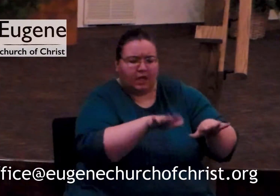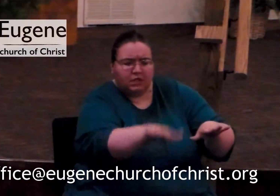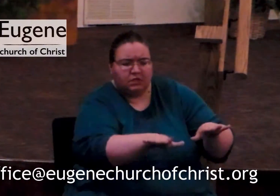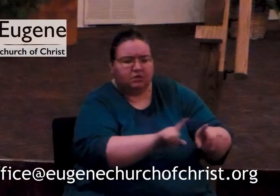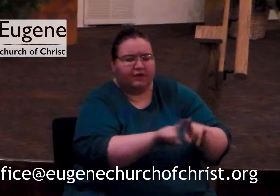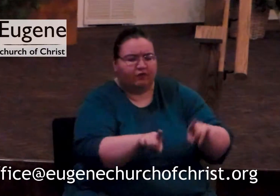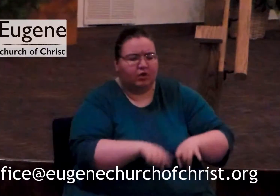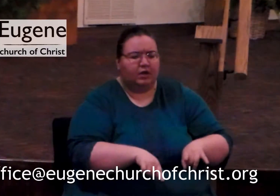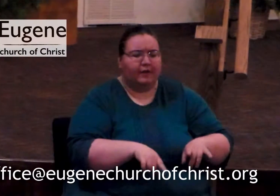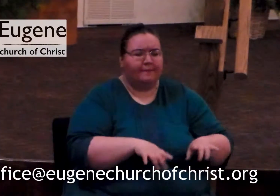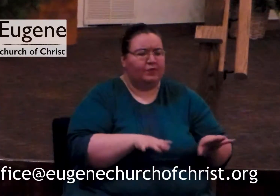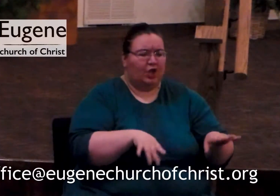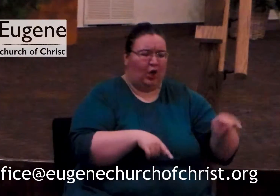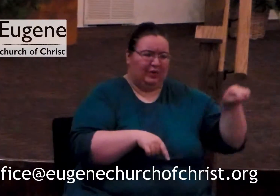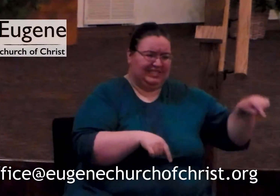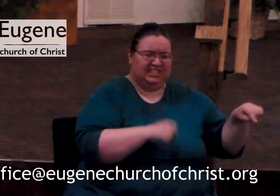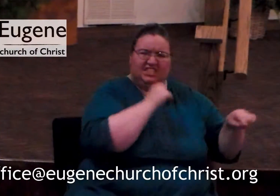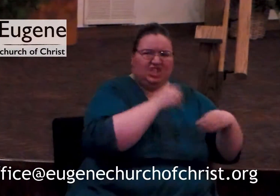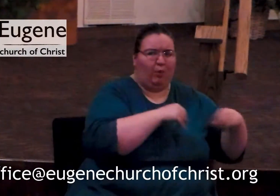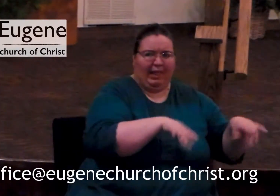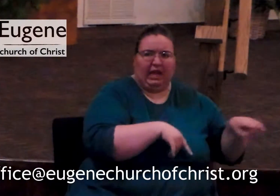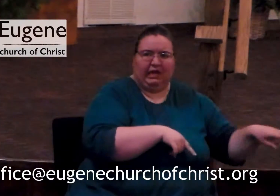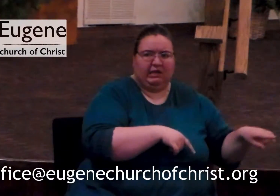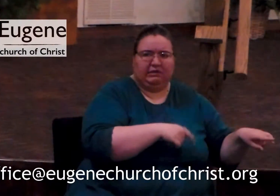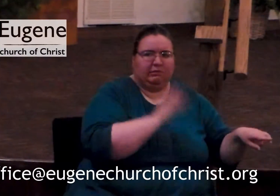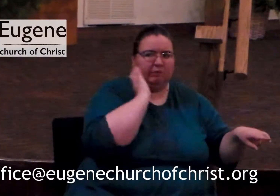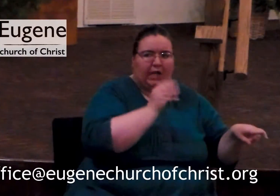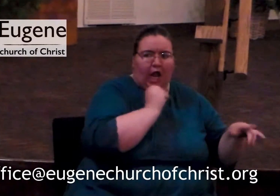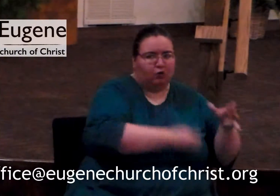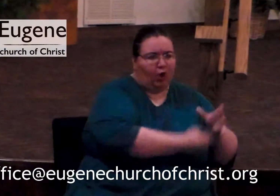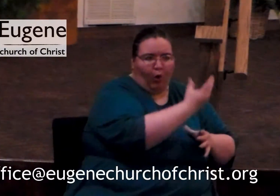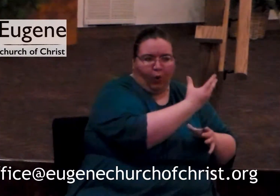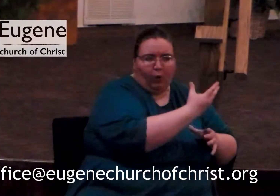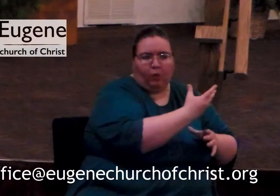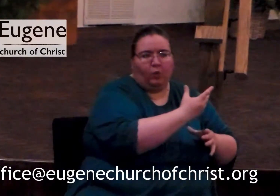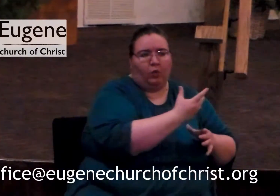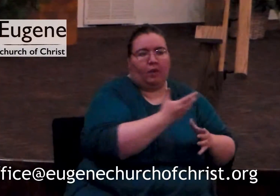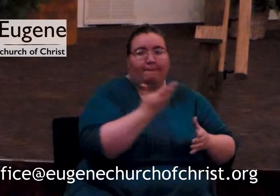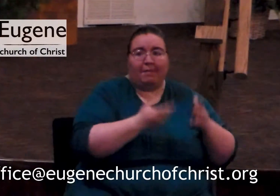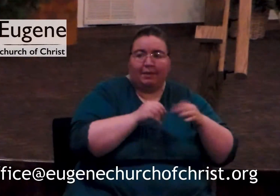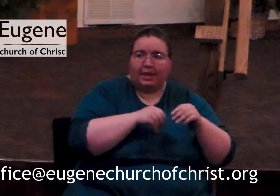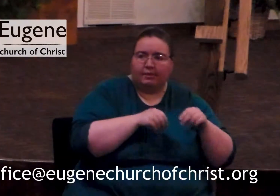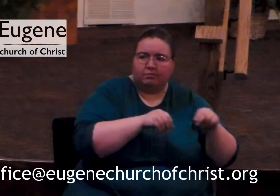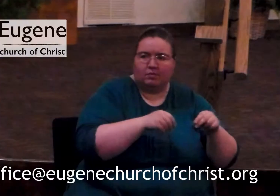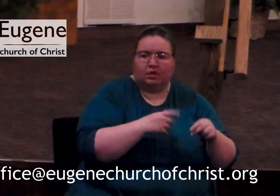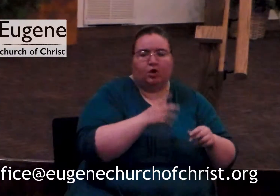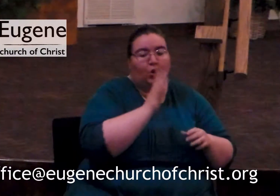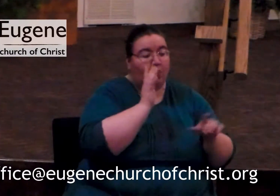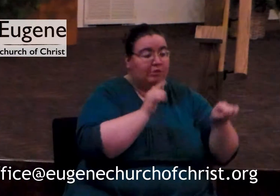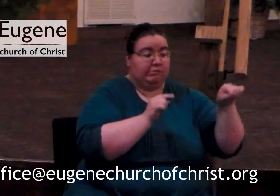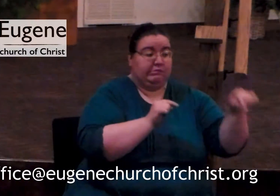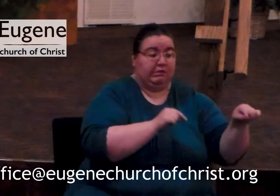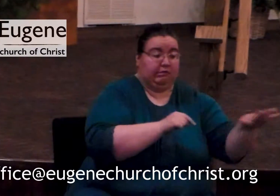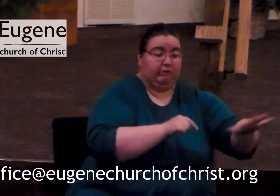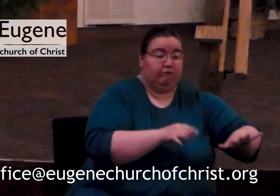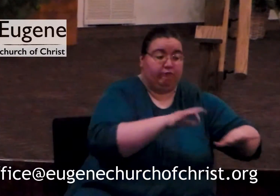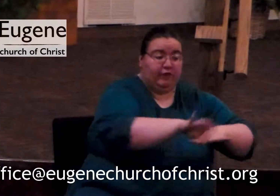don't even bother planting something right there because it's just not going to take. You might want to plant this crop here, this time of year. And he has,